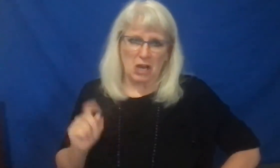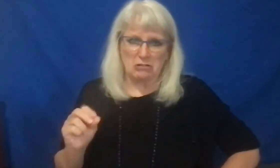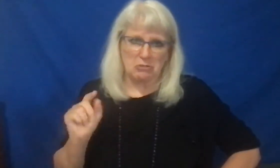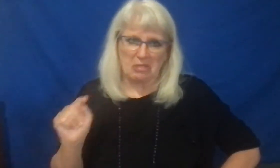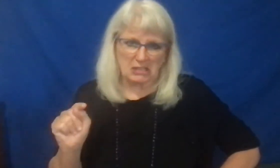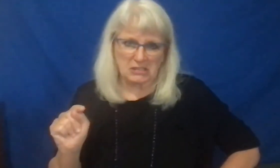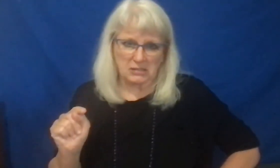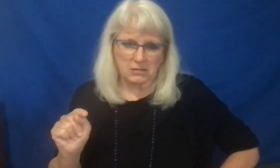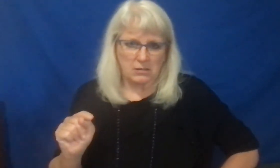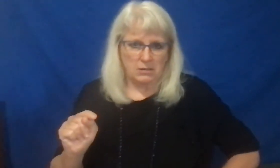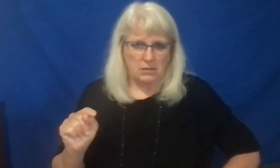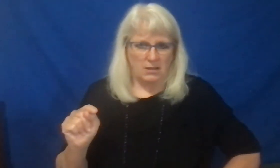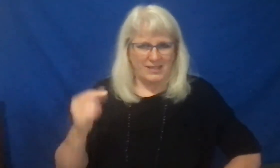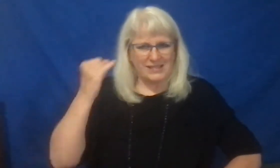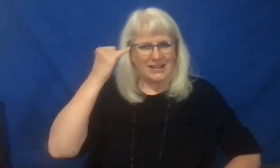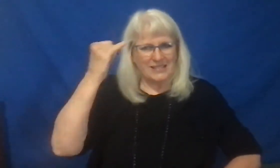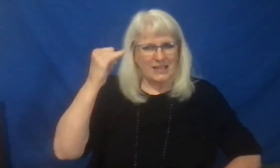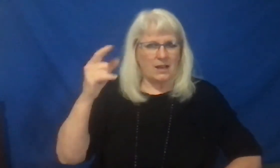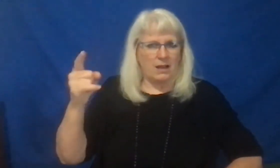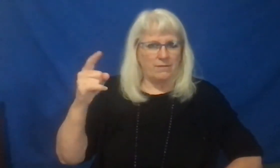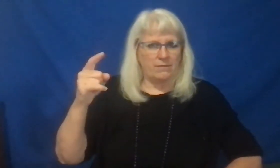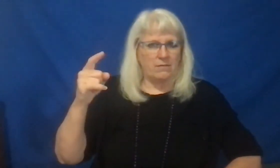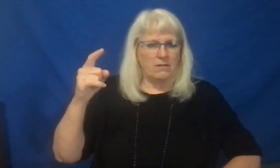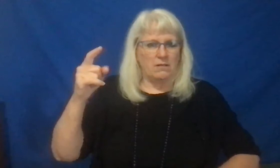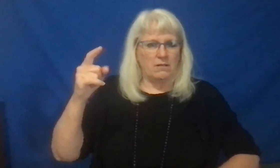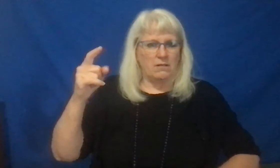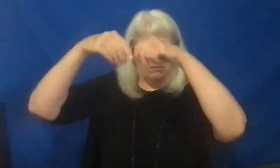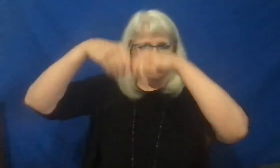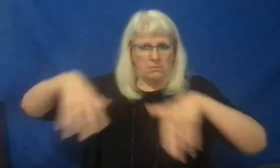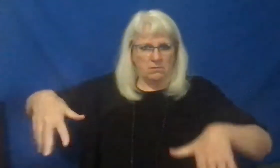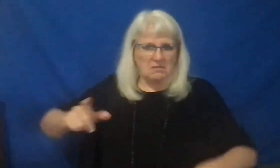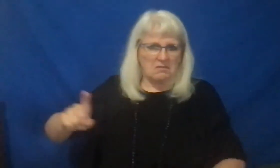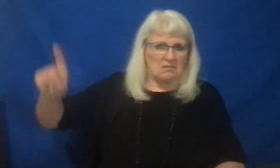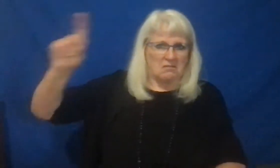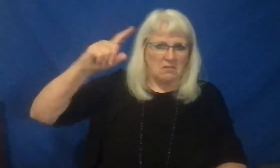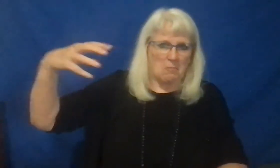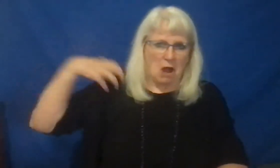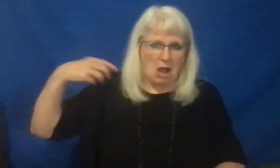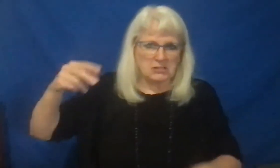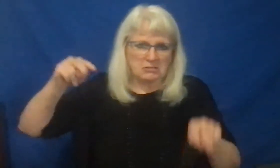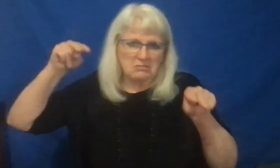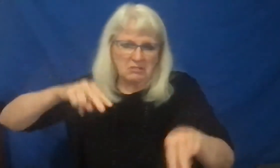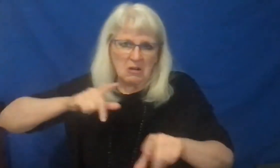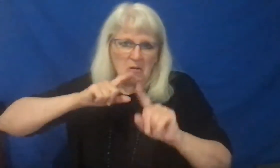right? Like this idea of it's top down, right? That there's direction coming down to the fellowship and